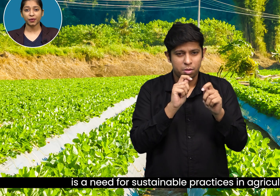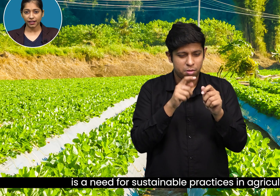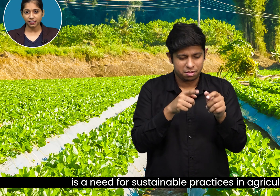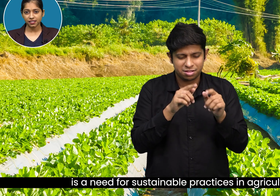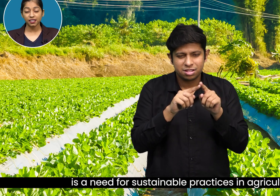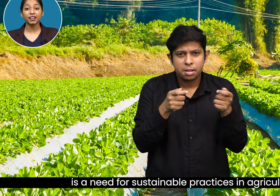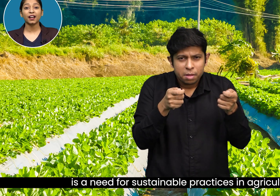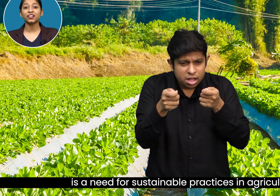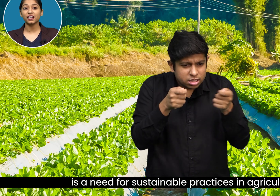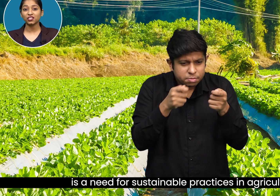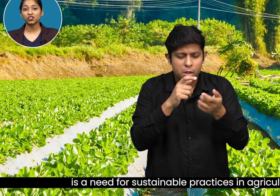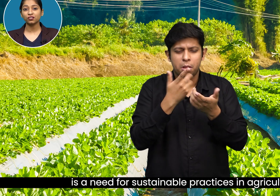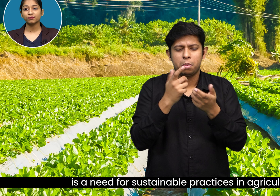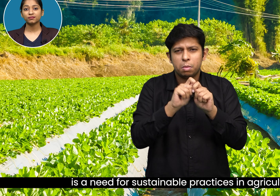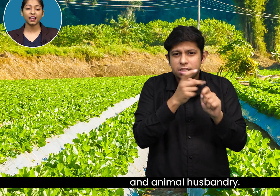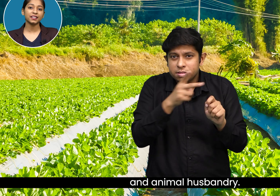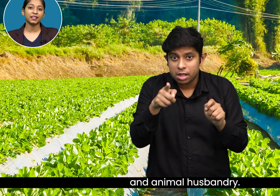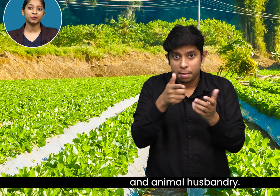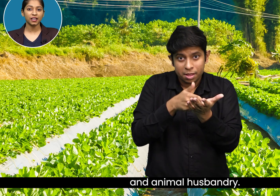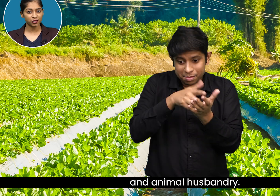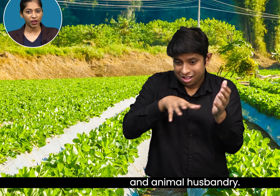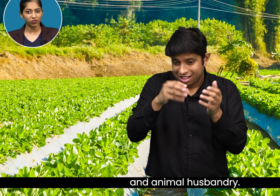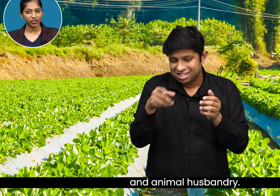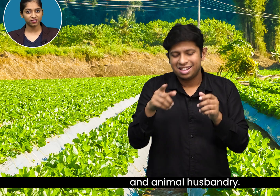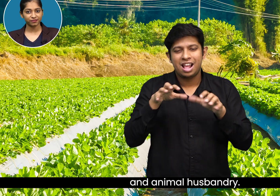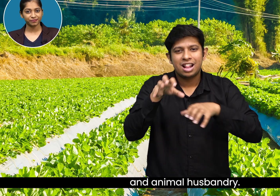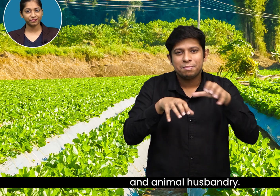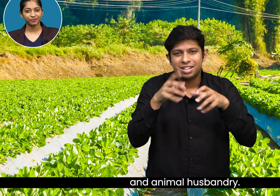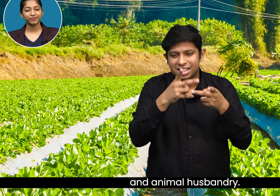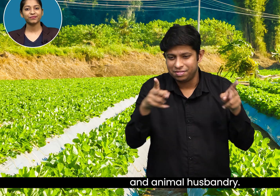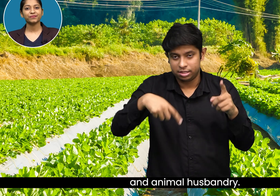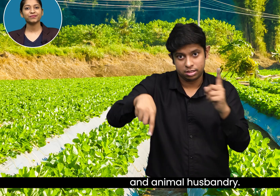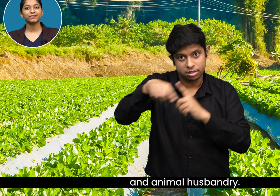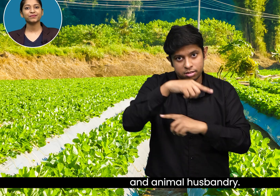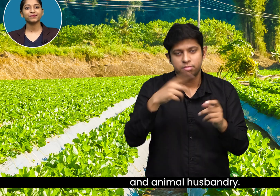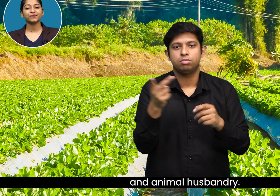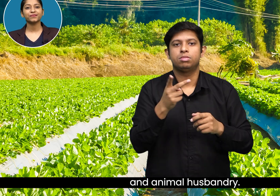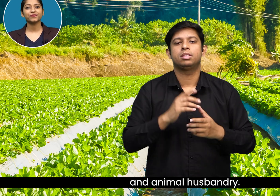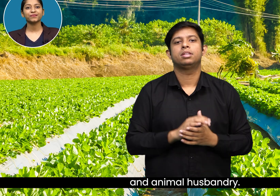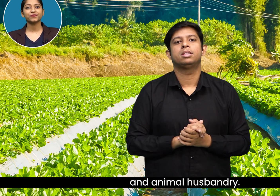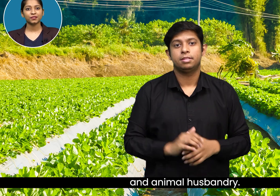sustainable practices in agriculture and animal husbandry.